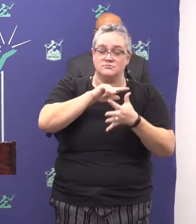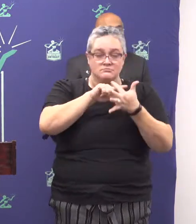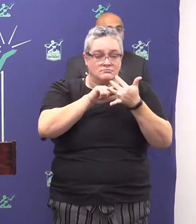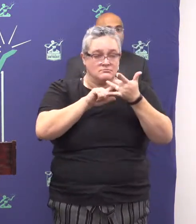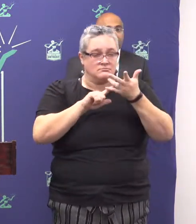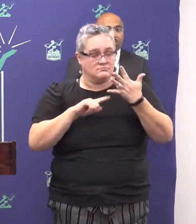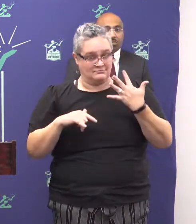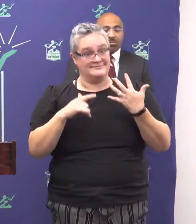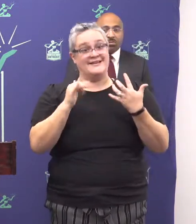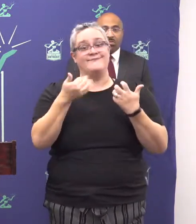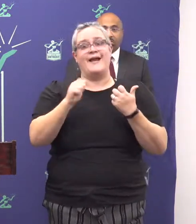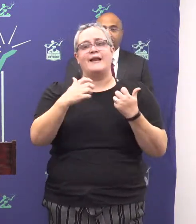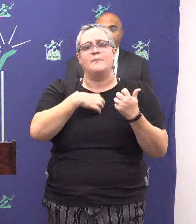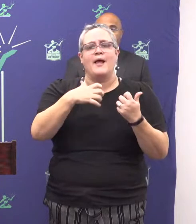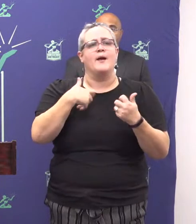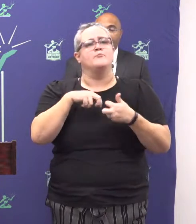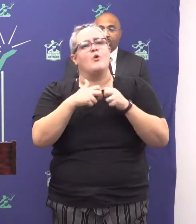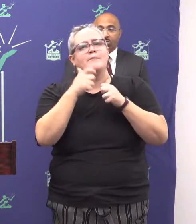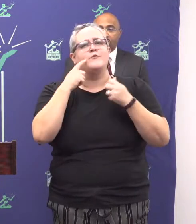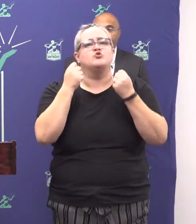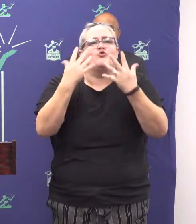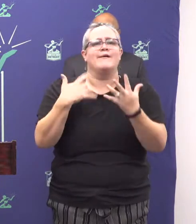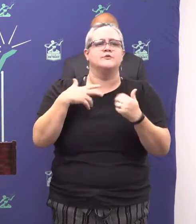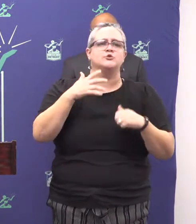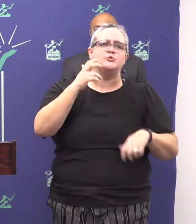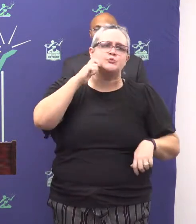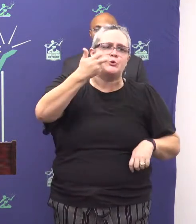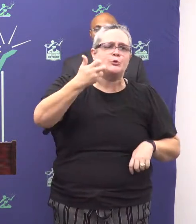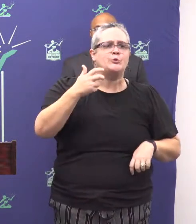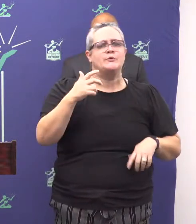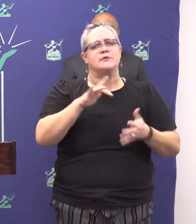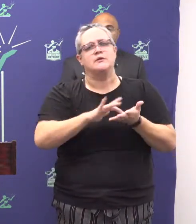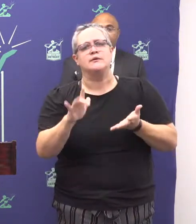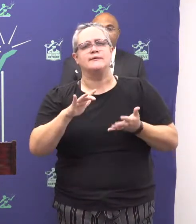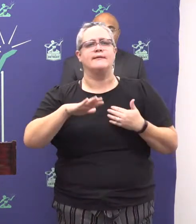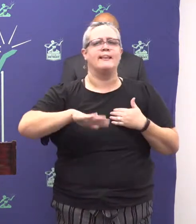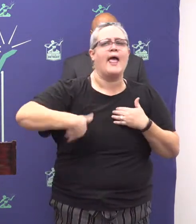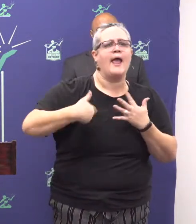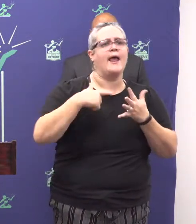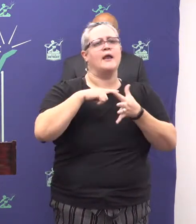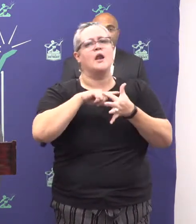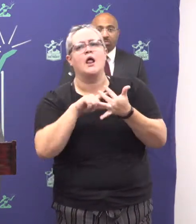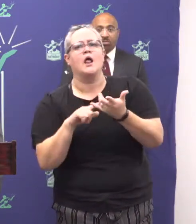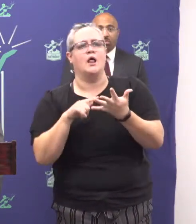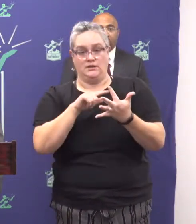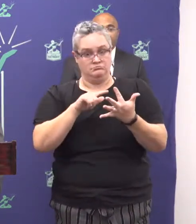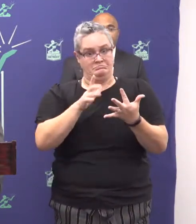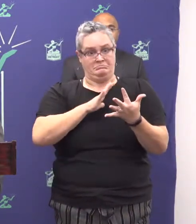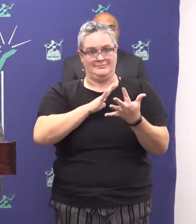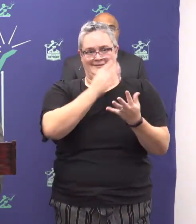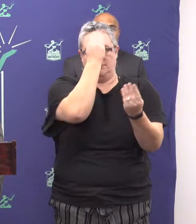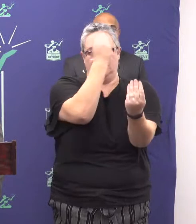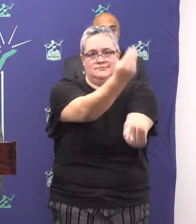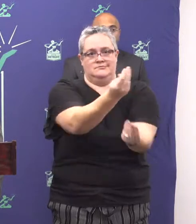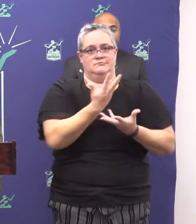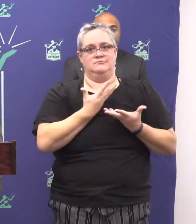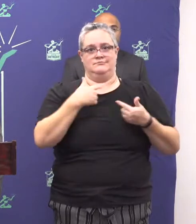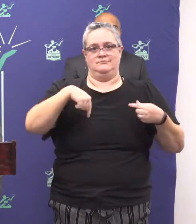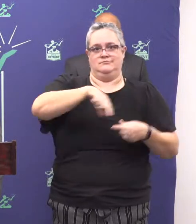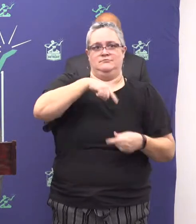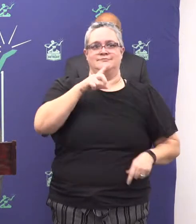complaints with rude drivers, late service, and the like, you'll be able to talk to DDOT